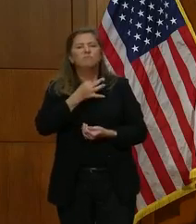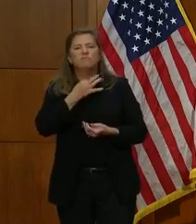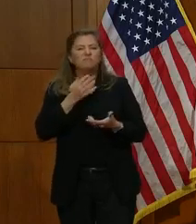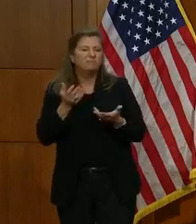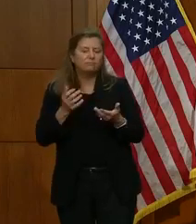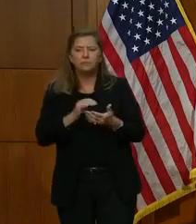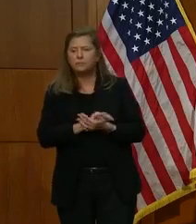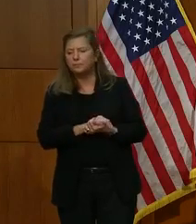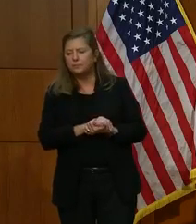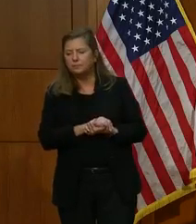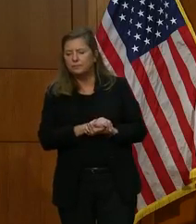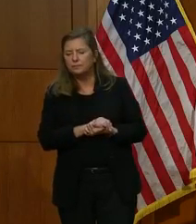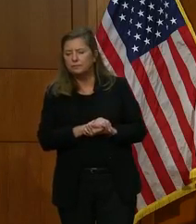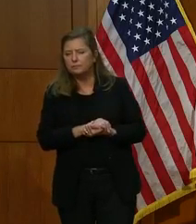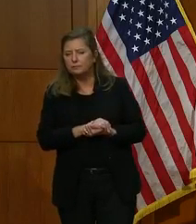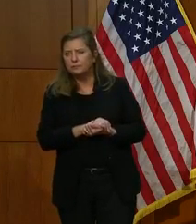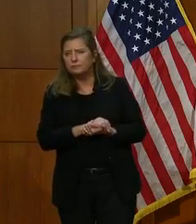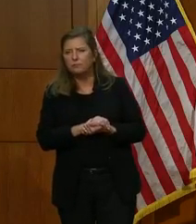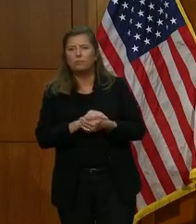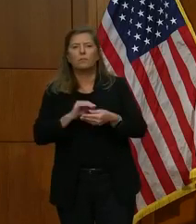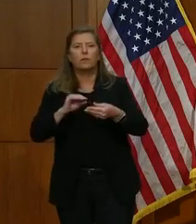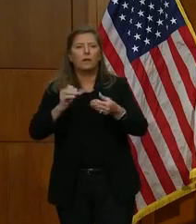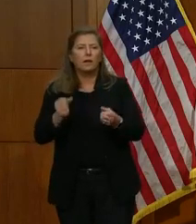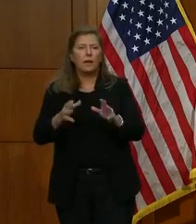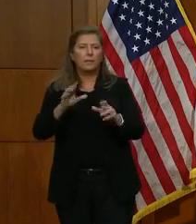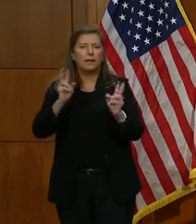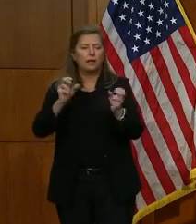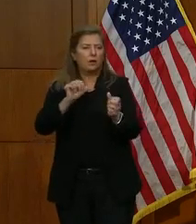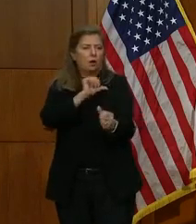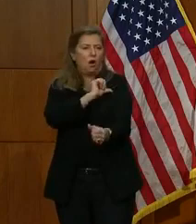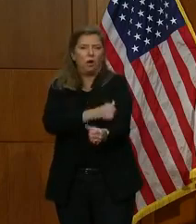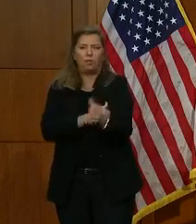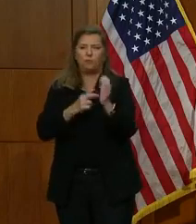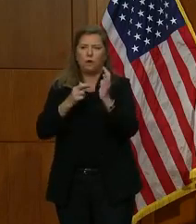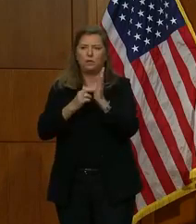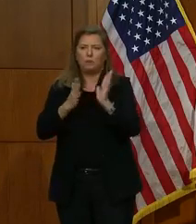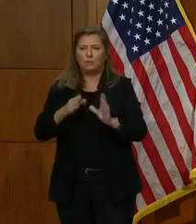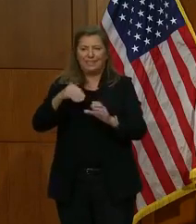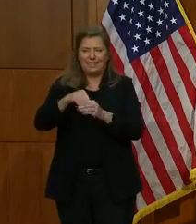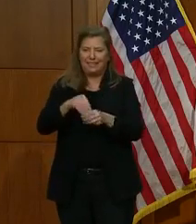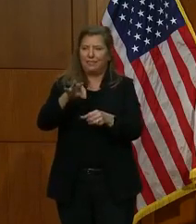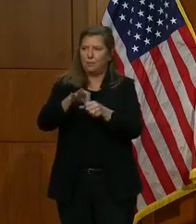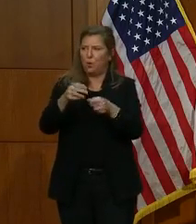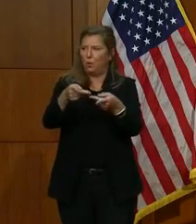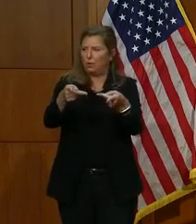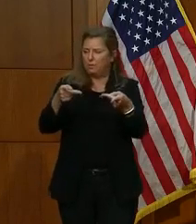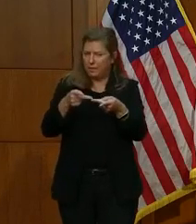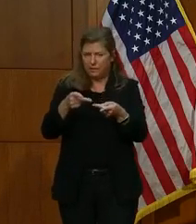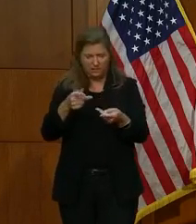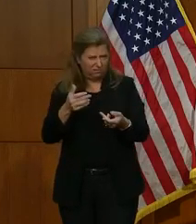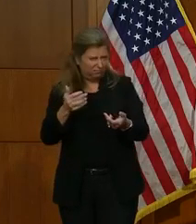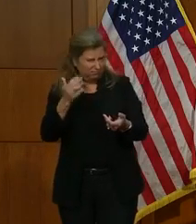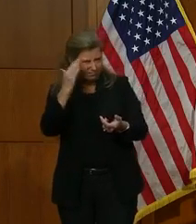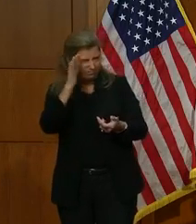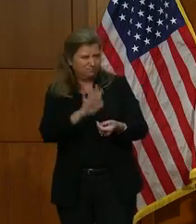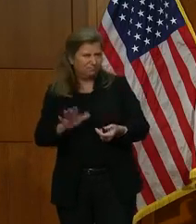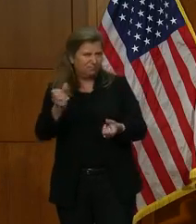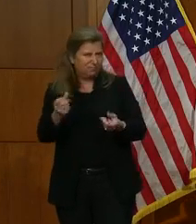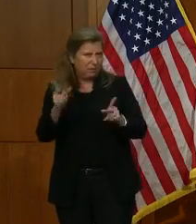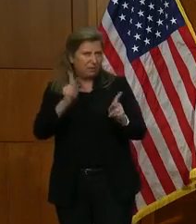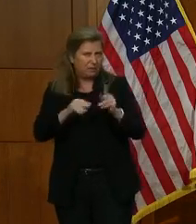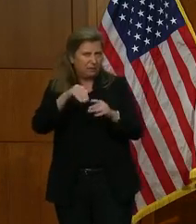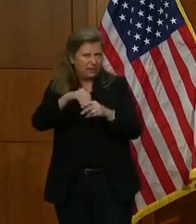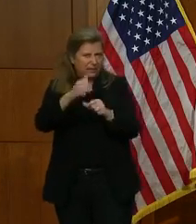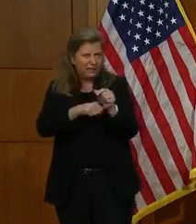of authorized representatives and poll observers and that sort of thing, if you have an idea of how many people put